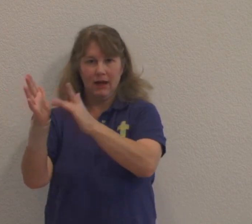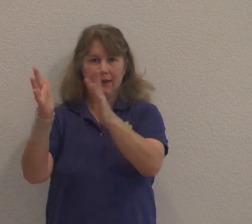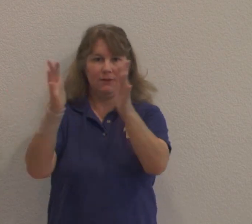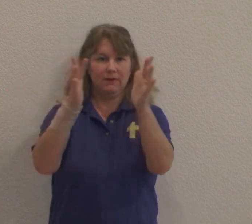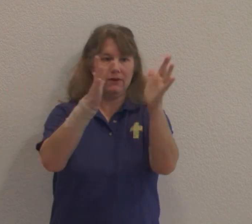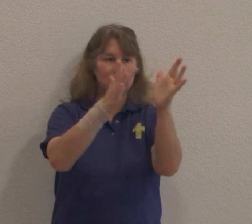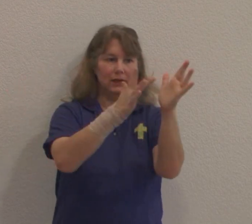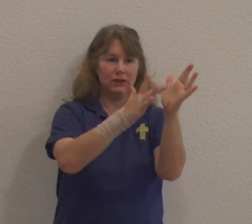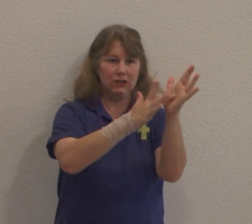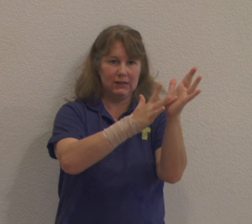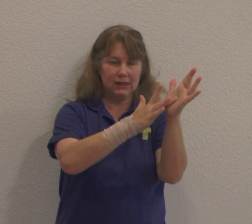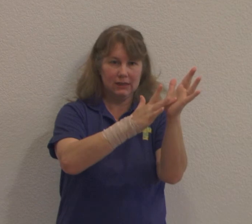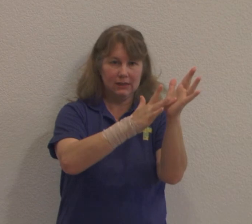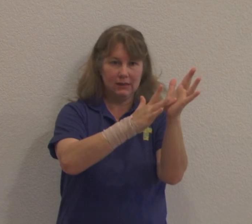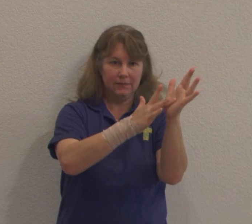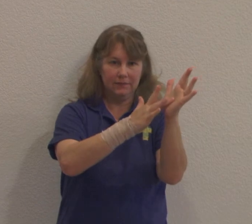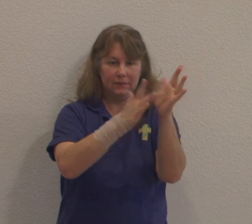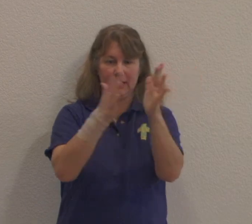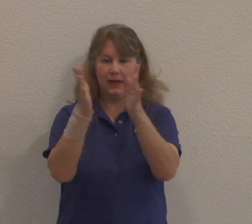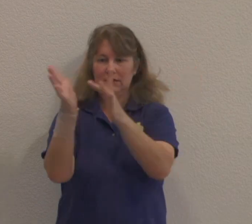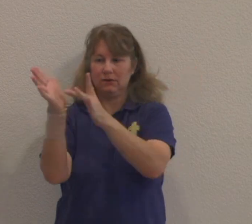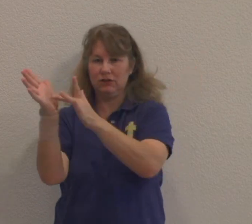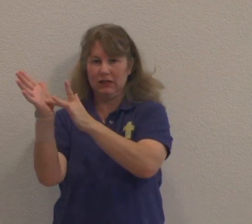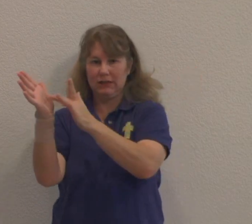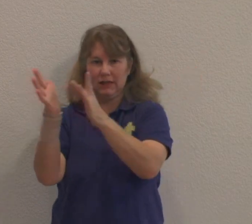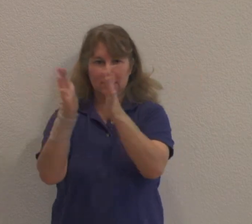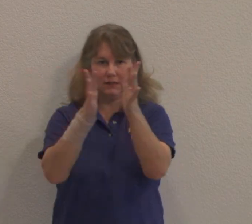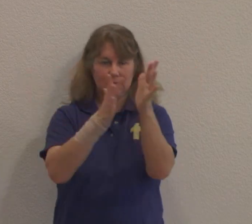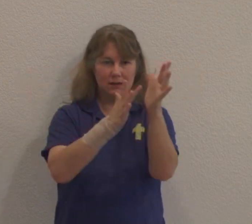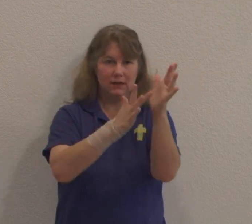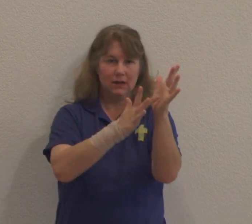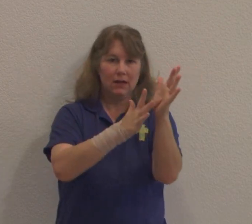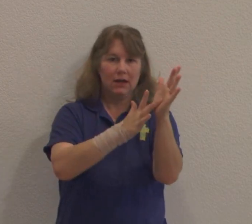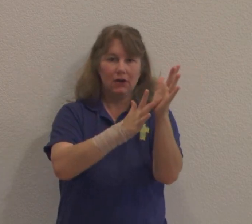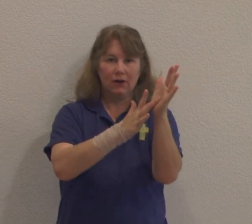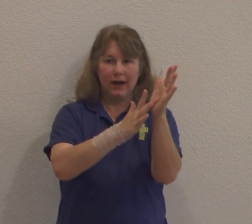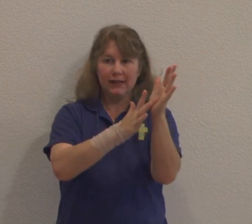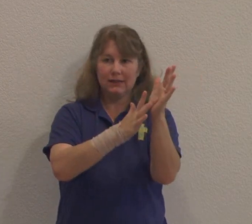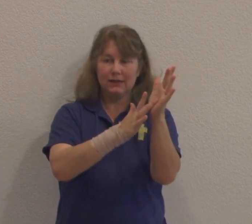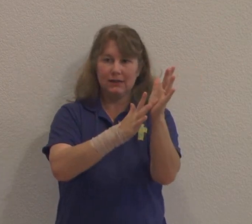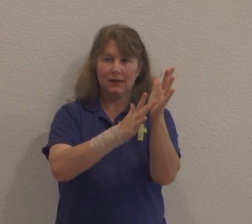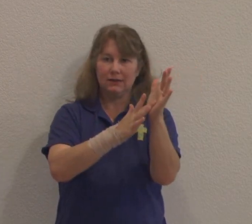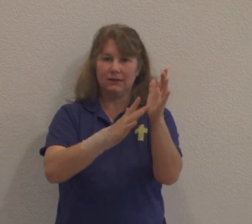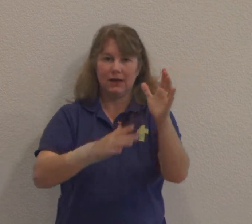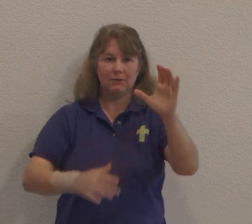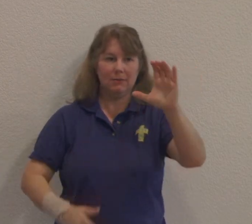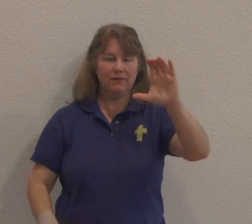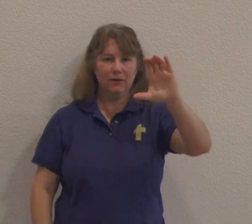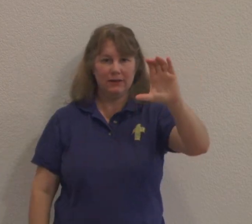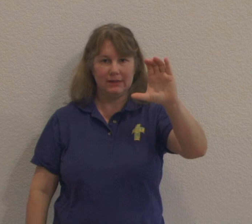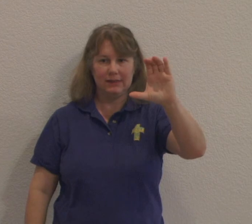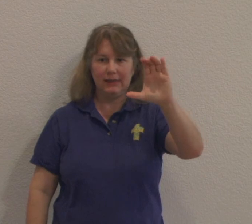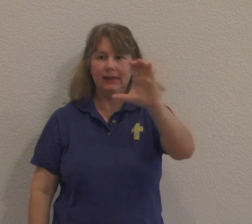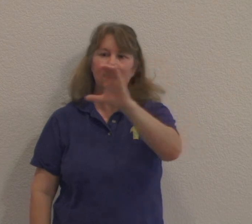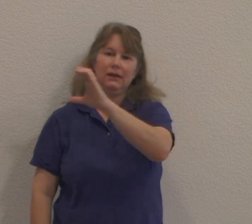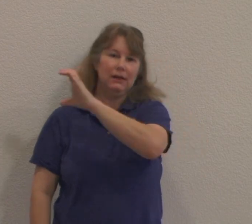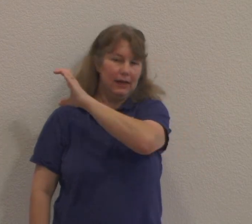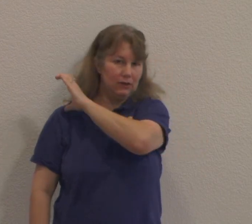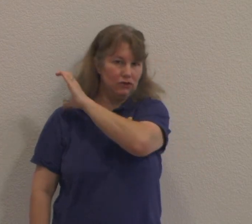And then reverse it. Jesus. Okay, so Jesus. Christ. As we talked about before, it's a C at your